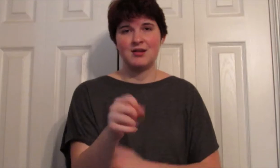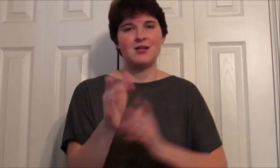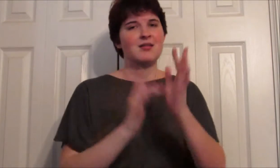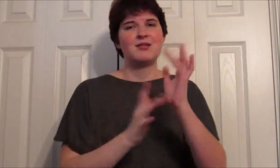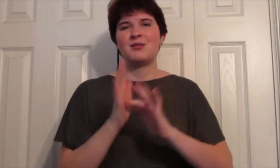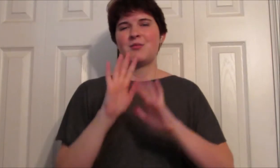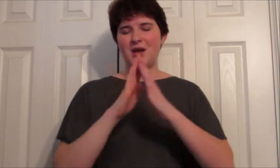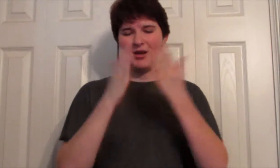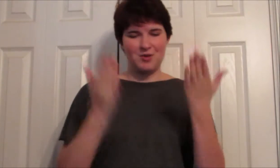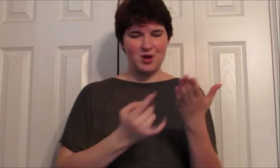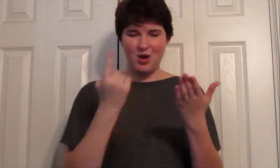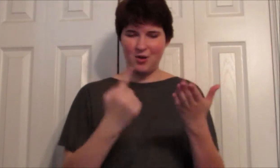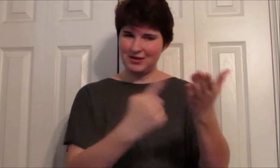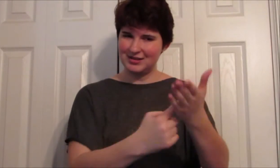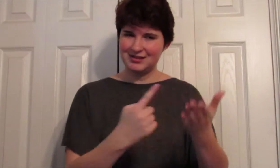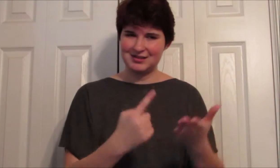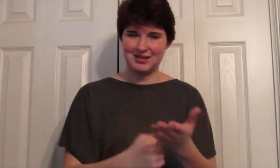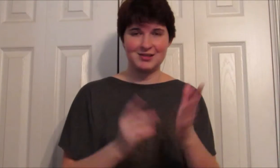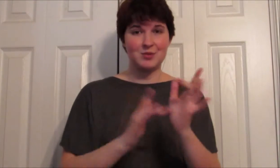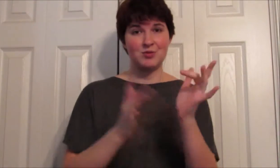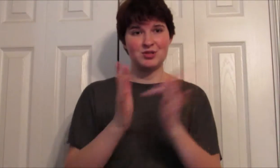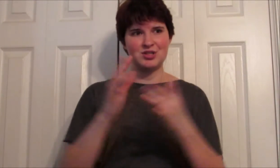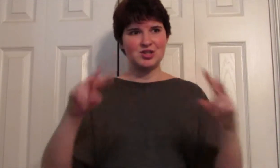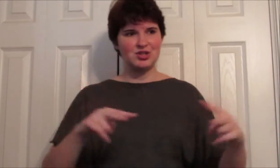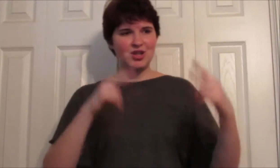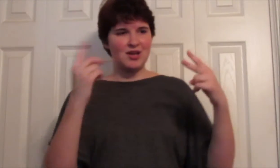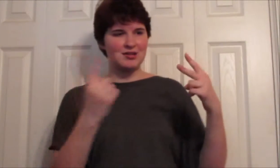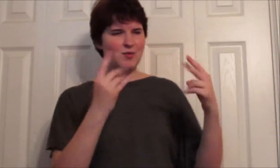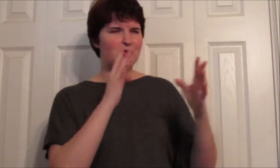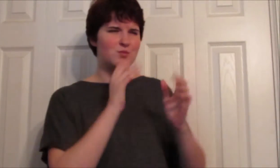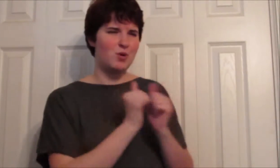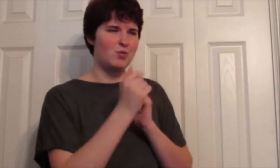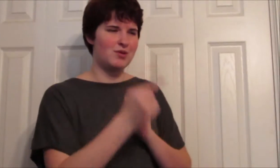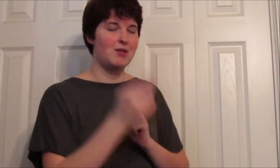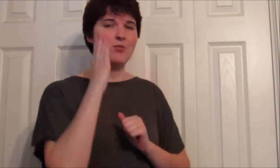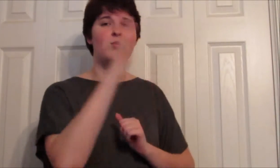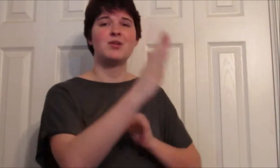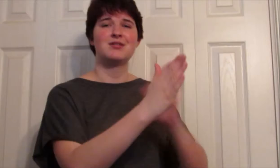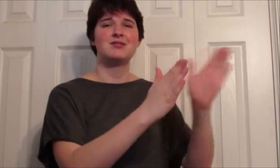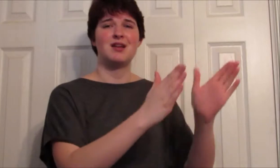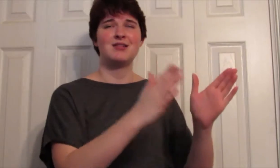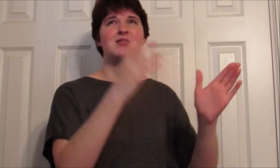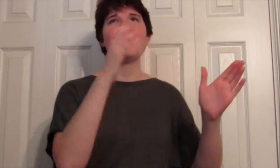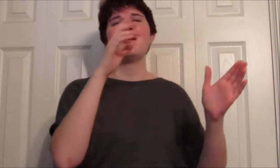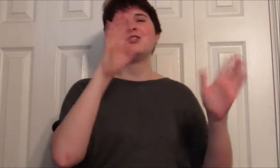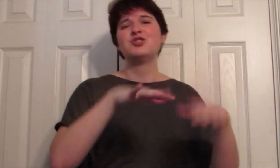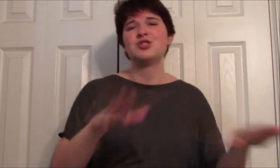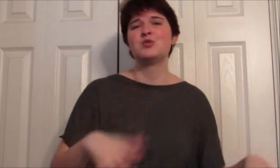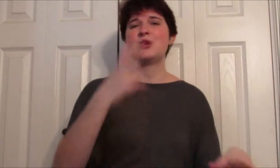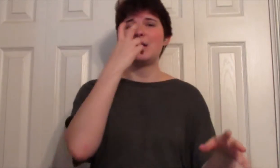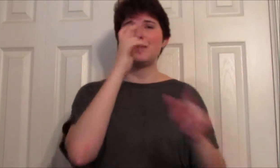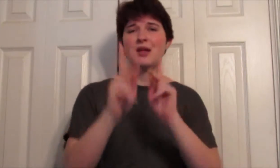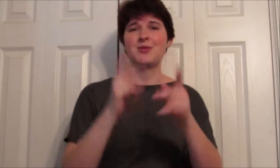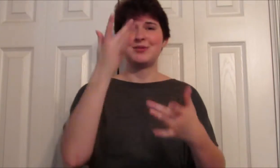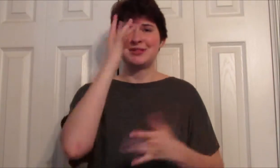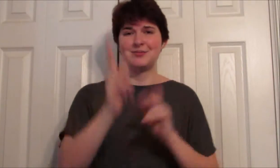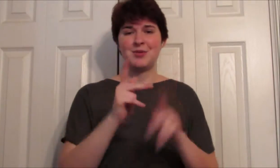about how when Jesus saw someone or spoke to them, he would touch them. He touched children, he touched blind people, he touched sick people. He touched lepers, people